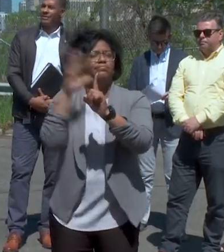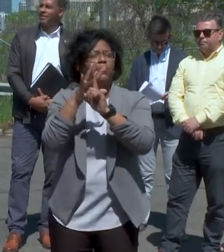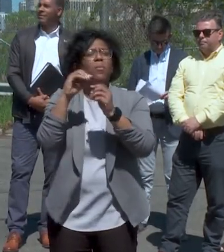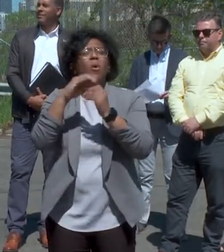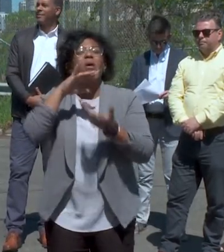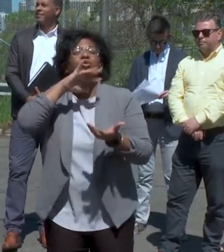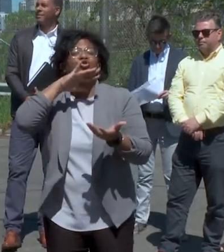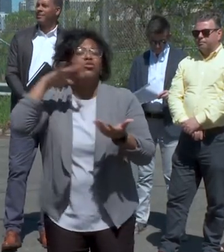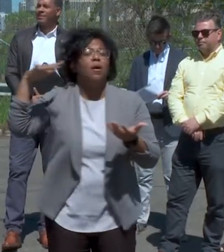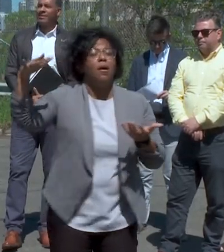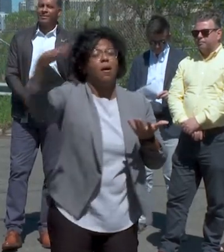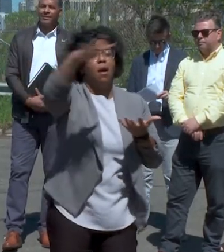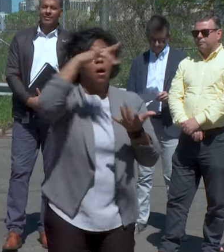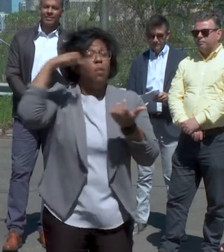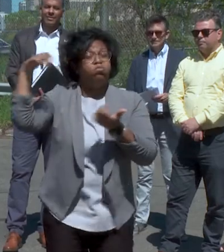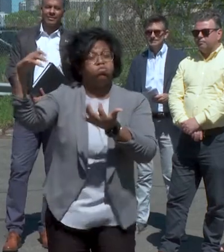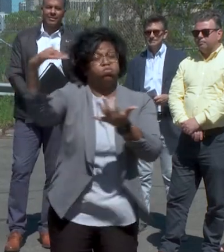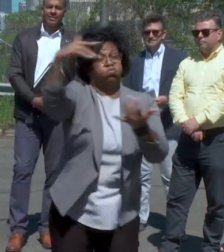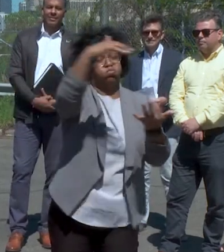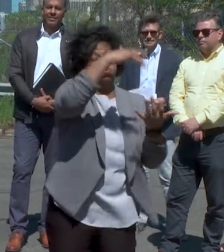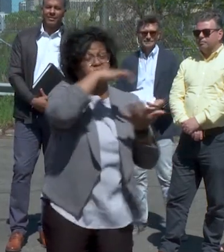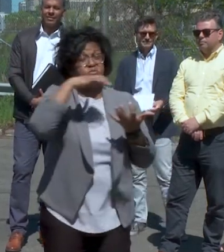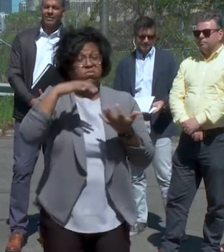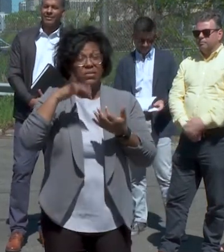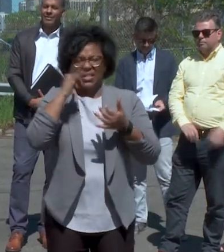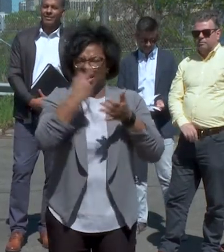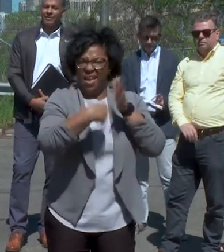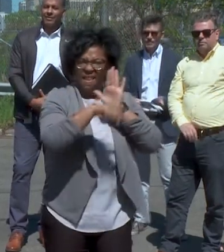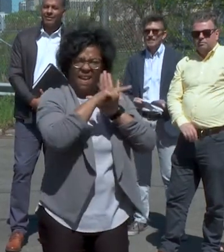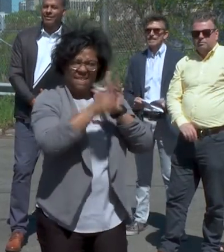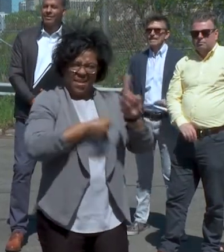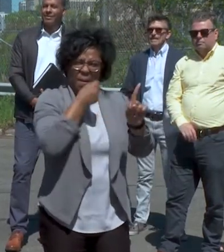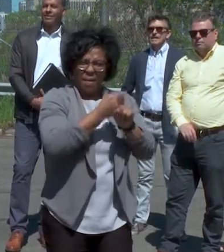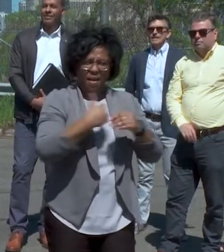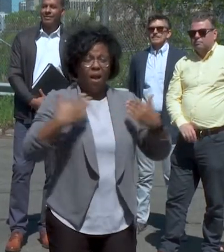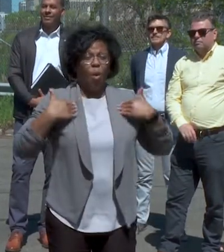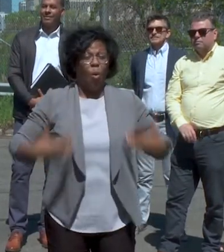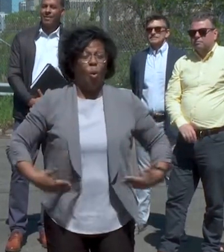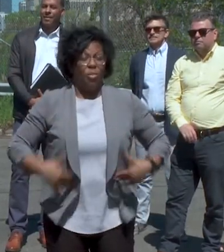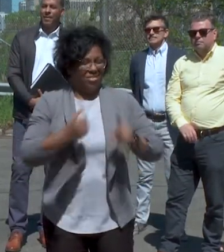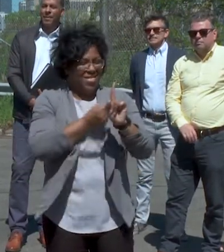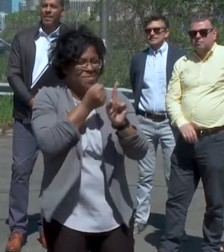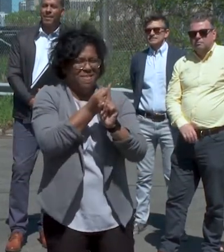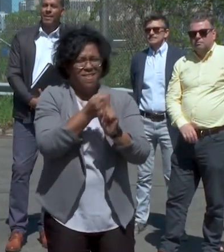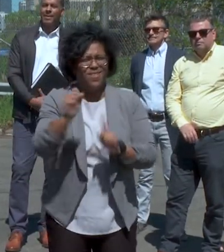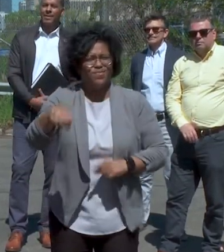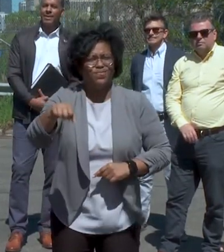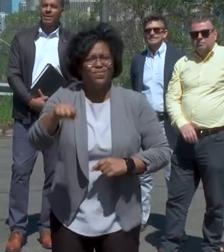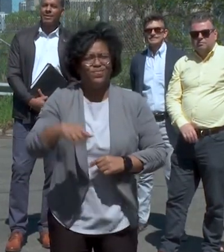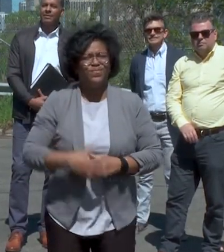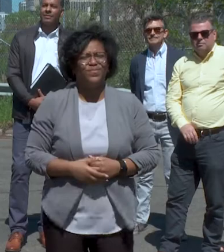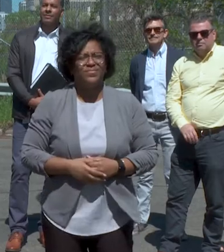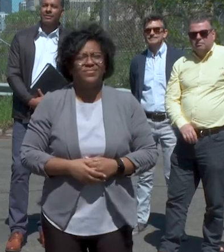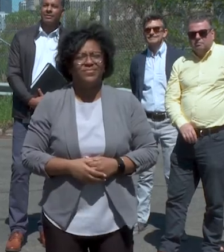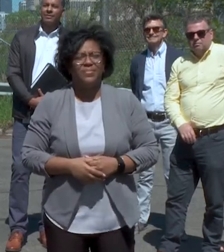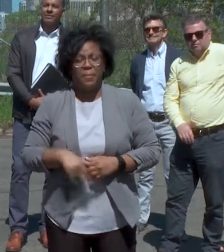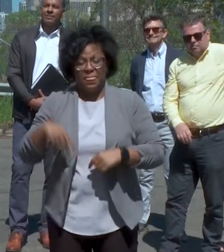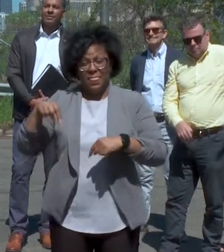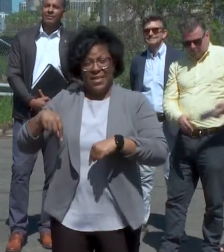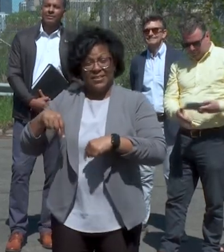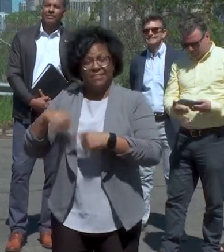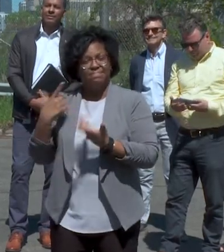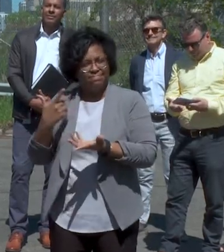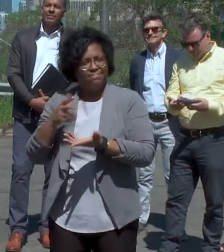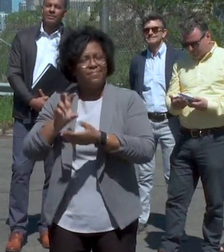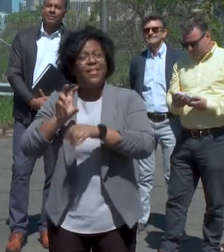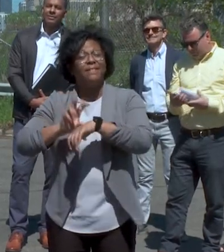environmental harm, and negative health impact. The investment we are making on Green Zone help create more